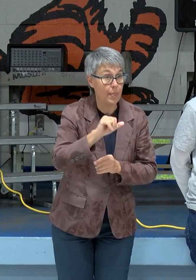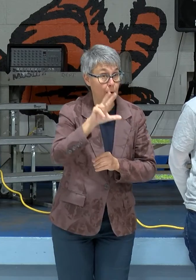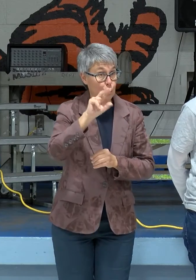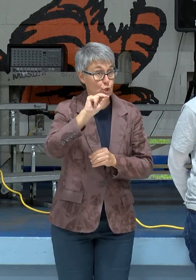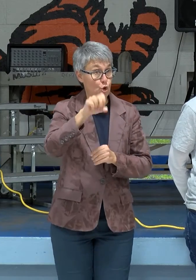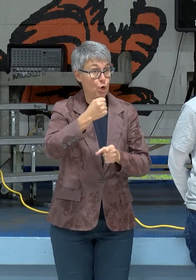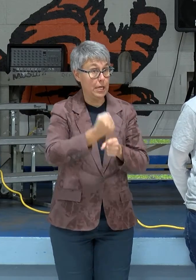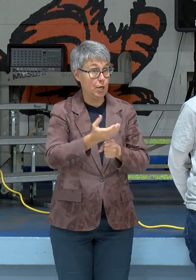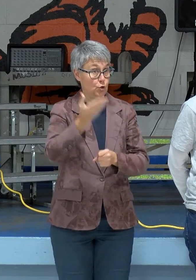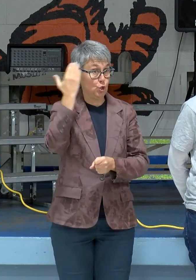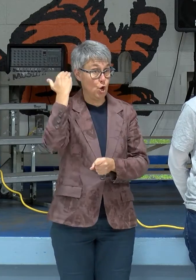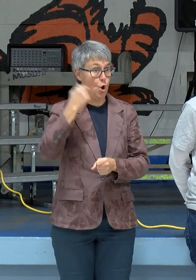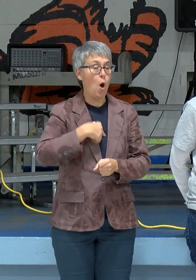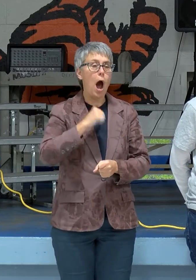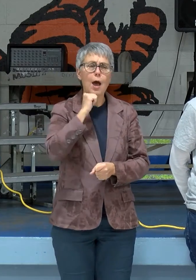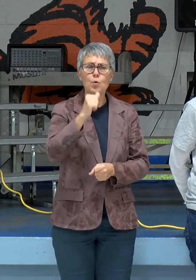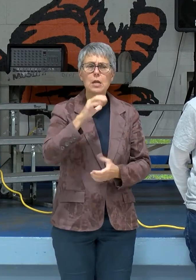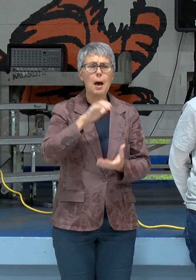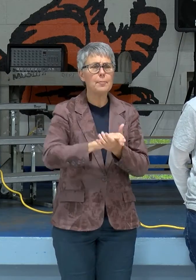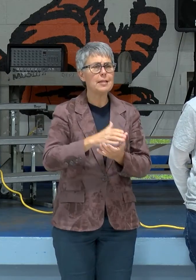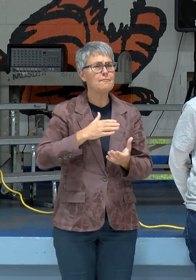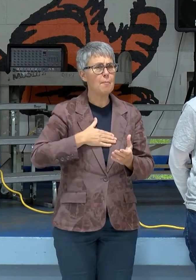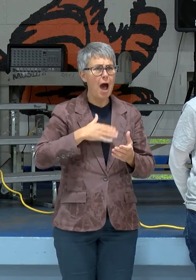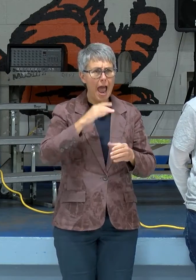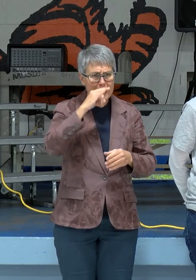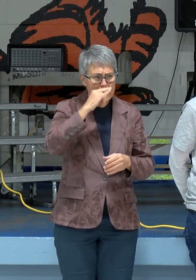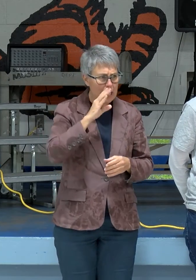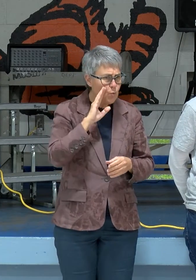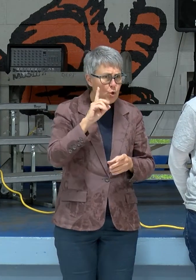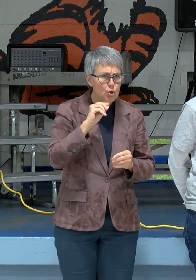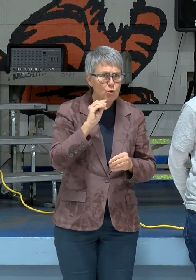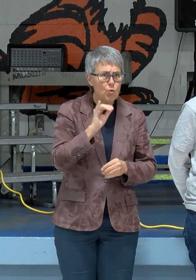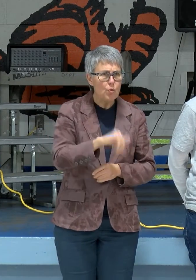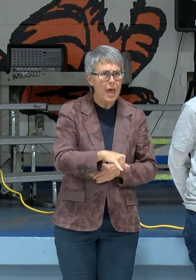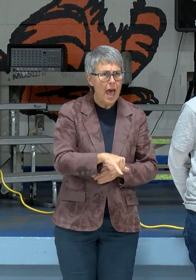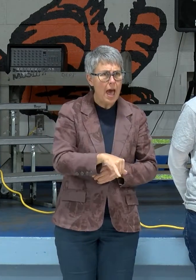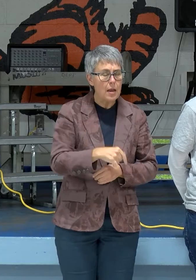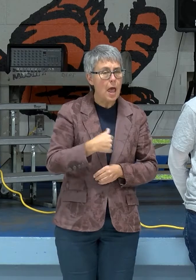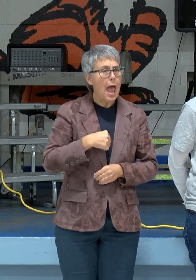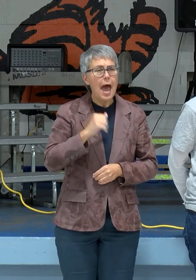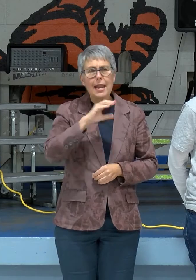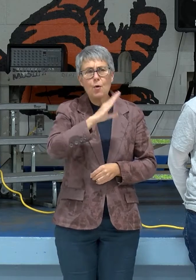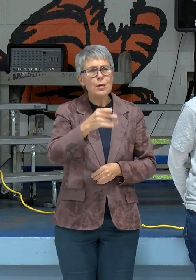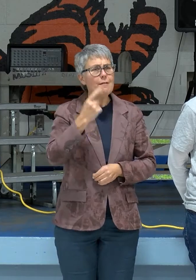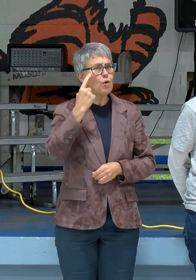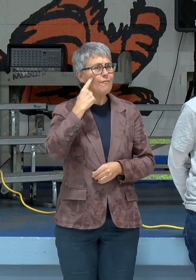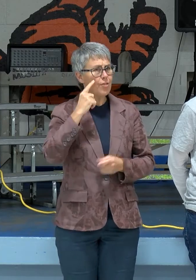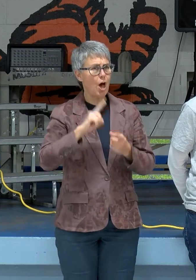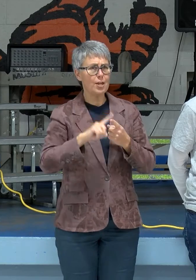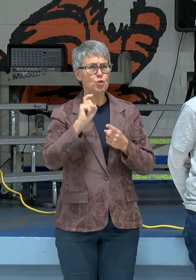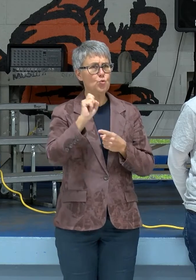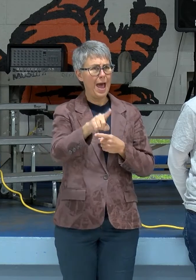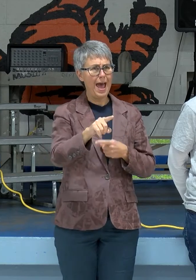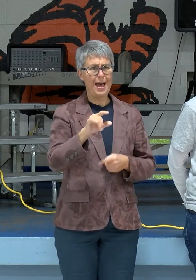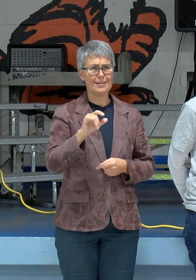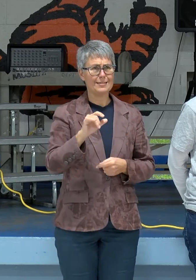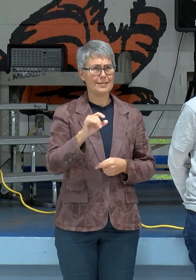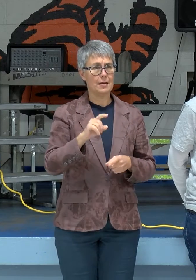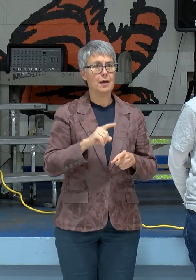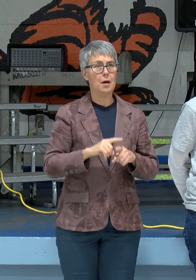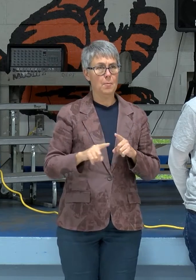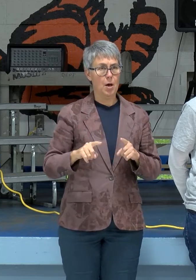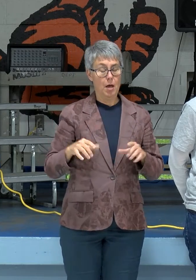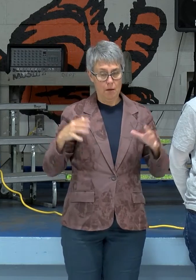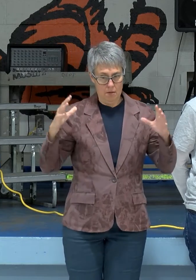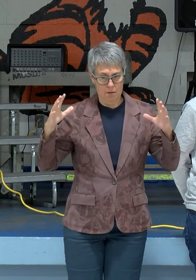30 years ago, and I never would have believed that my child would have done that. And I never would have thought to ask about guns in a home. But it's